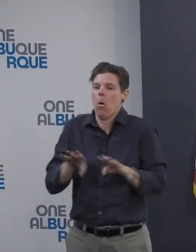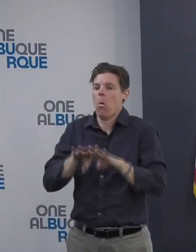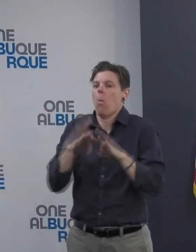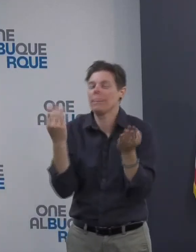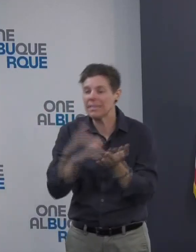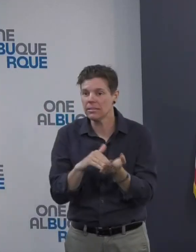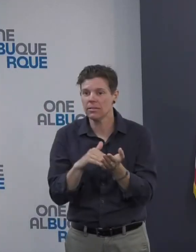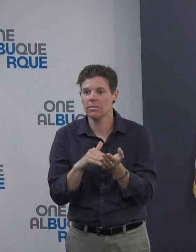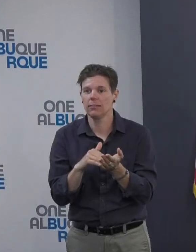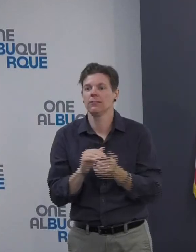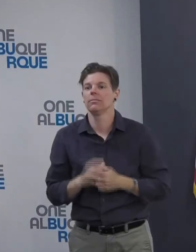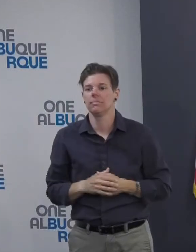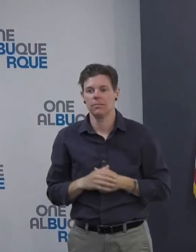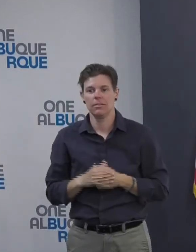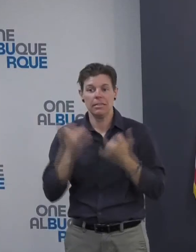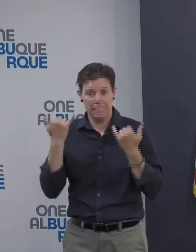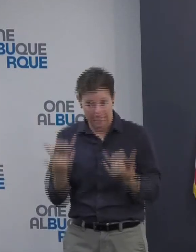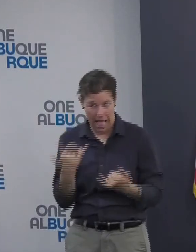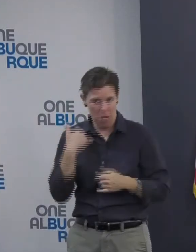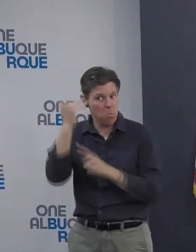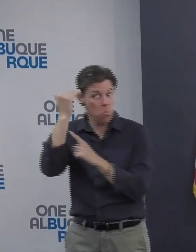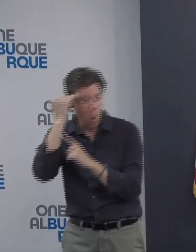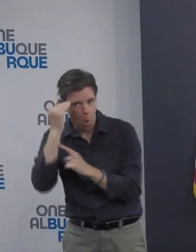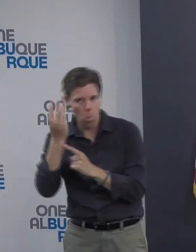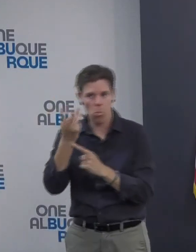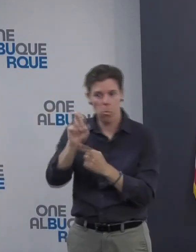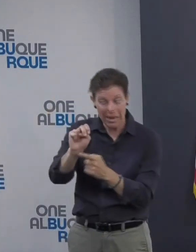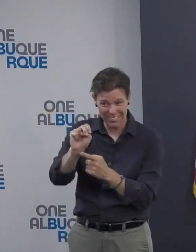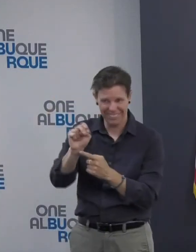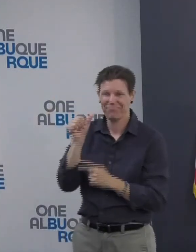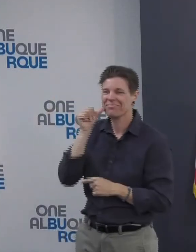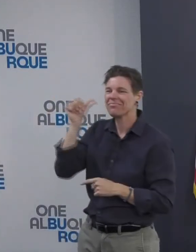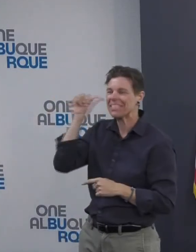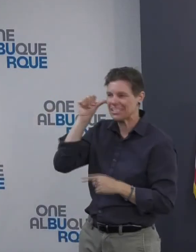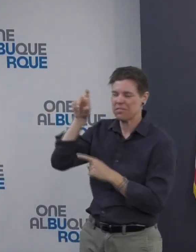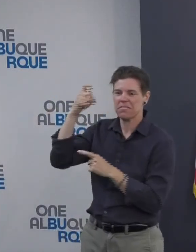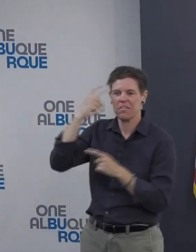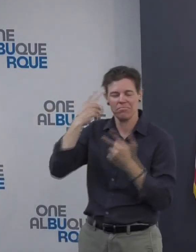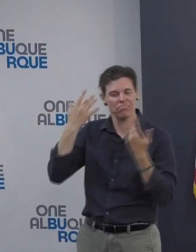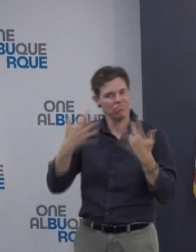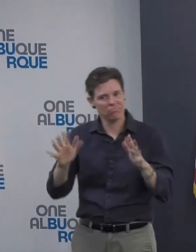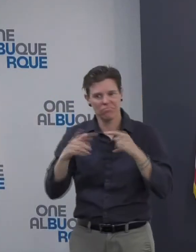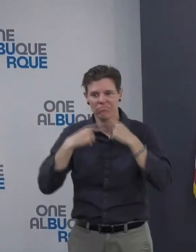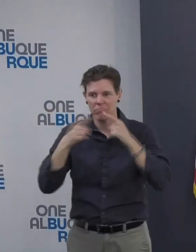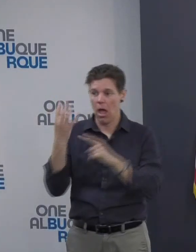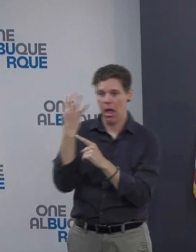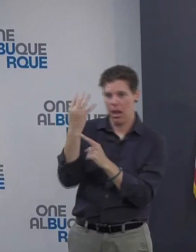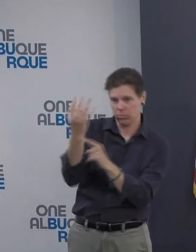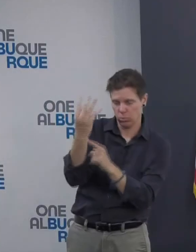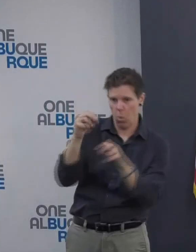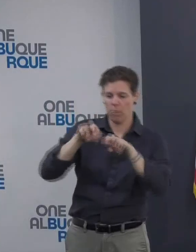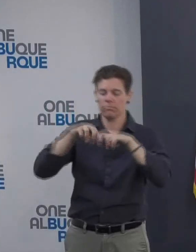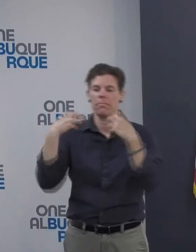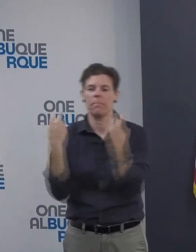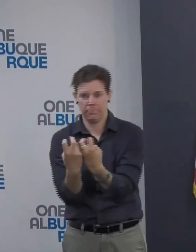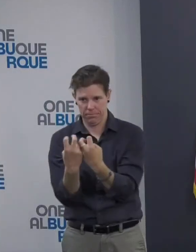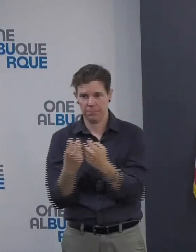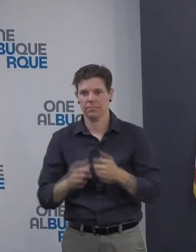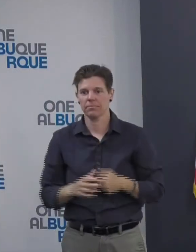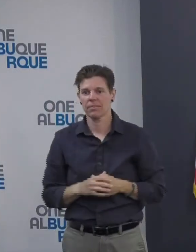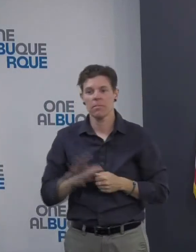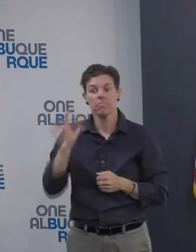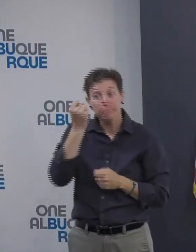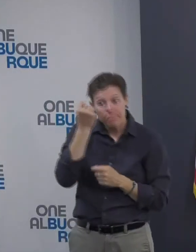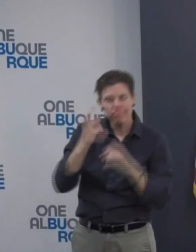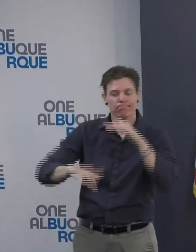governor yesterday announced that patio dining at 50% of capacity with tables 6 feet apart and no more